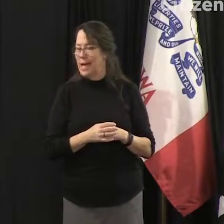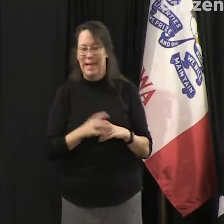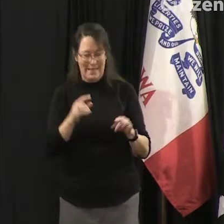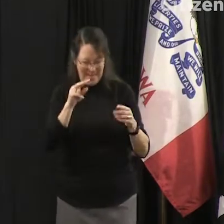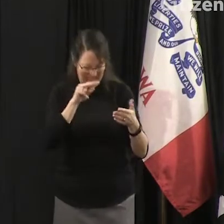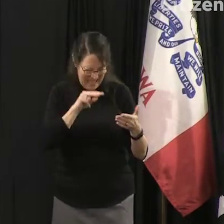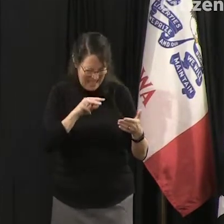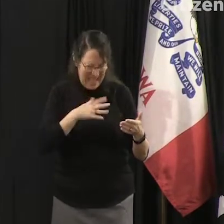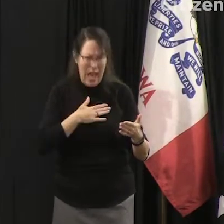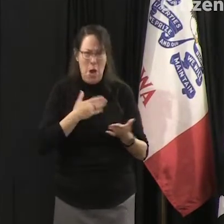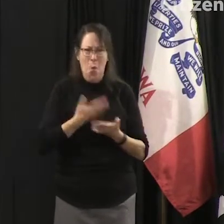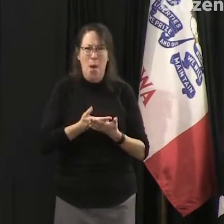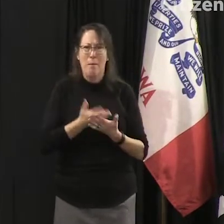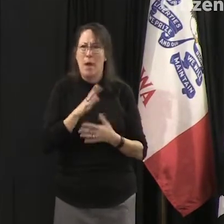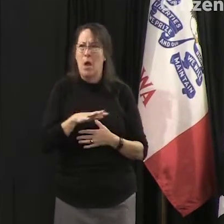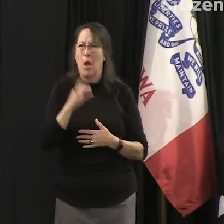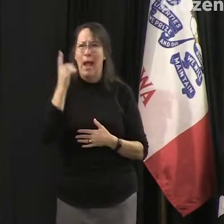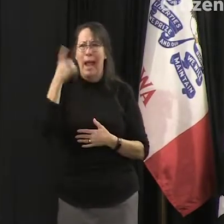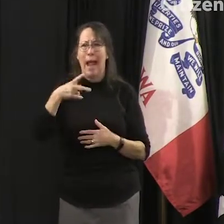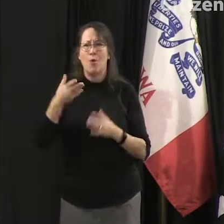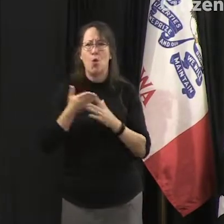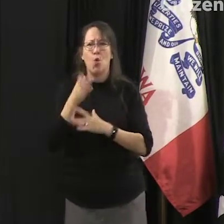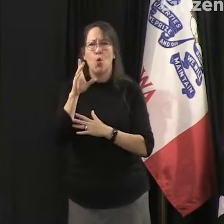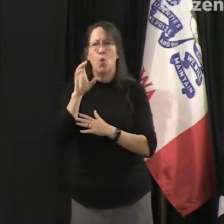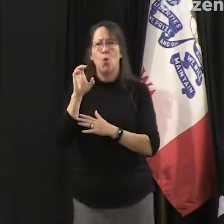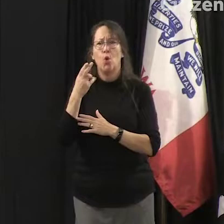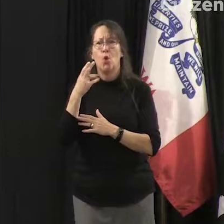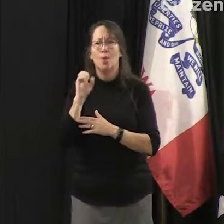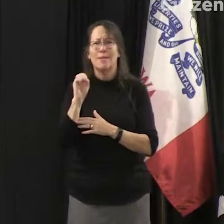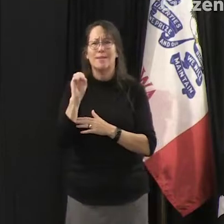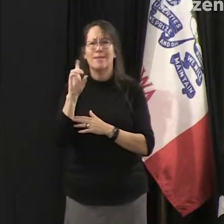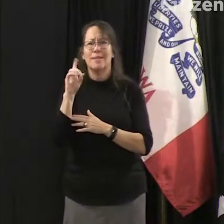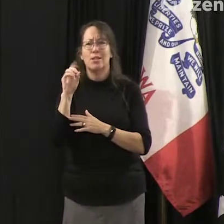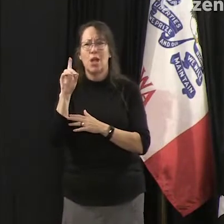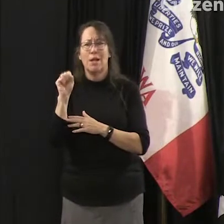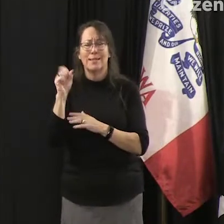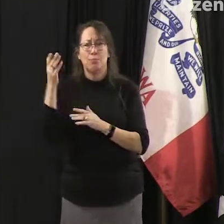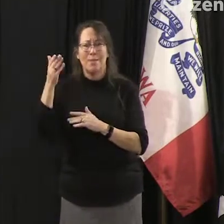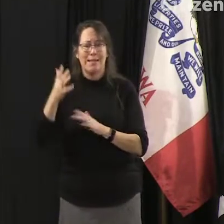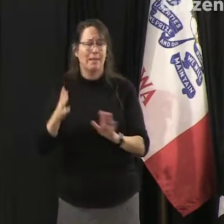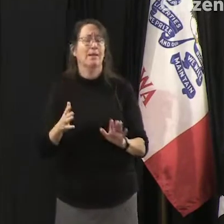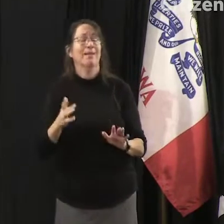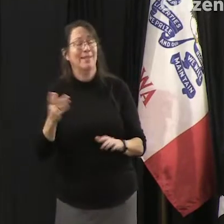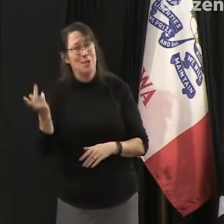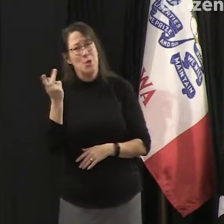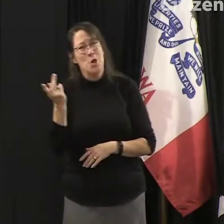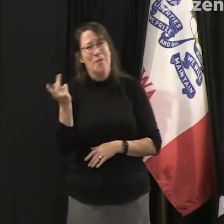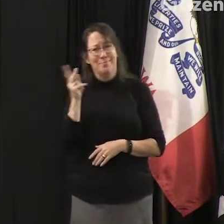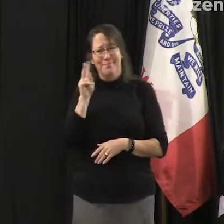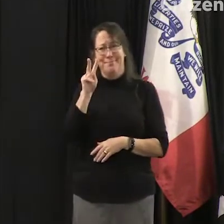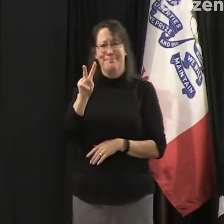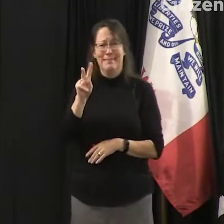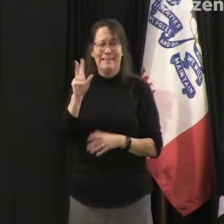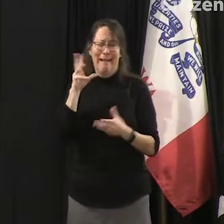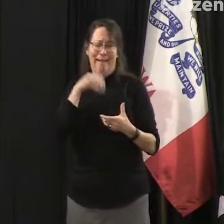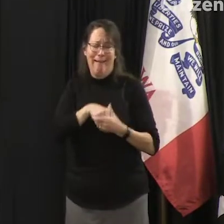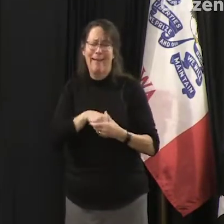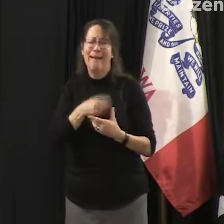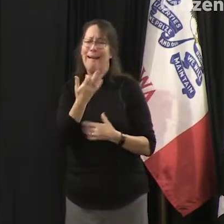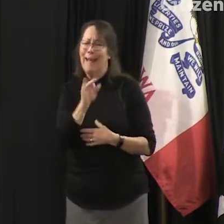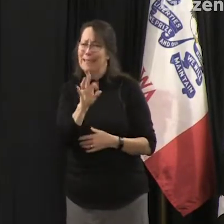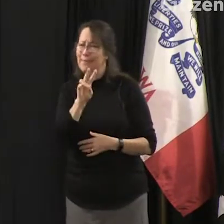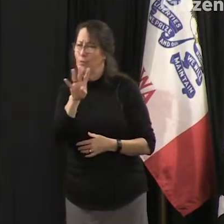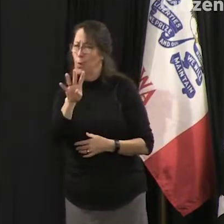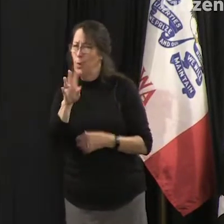say, I got here about halfway through Chris Dodd's presentation. And you know, Chris and I came to the Congress together in